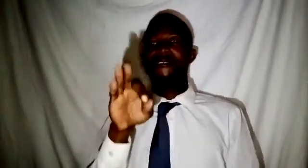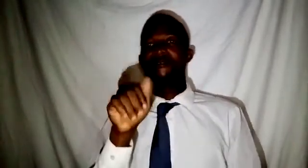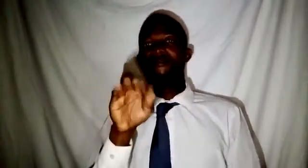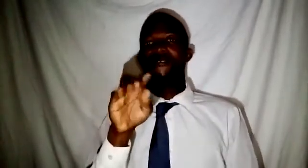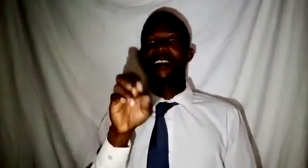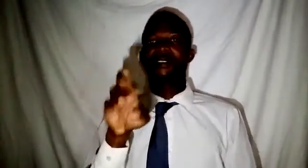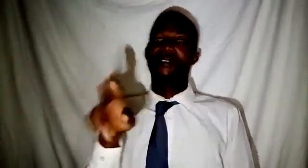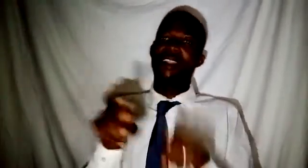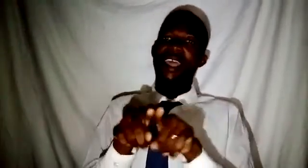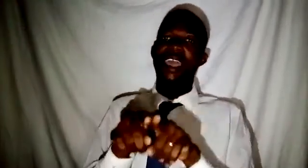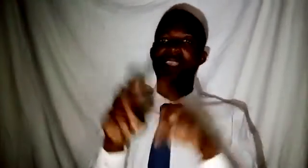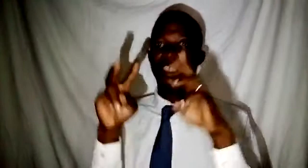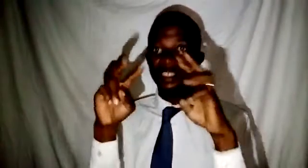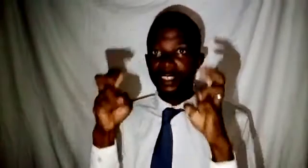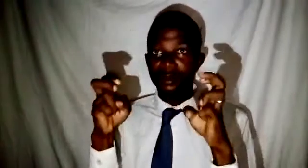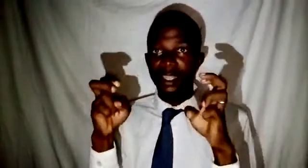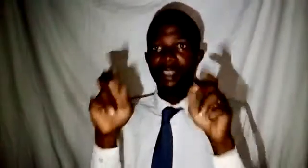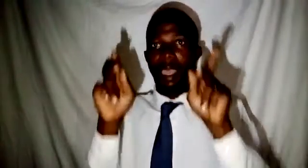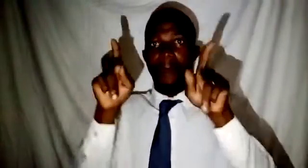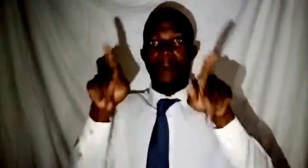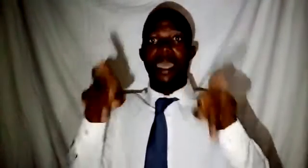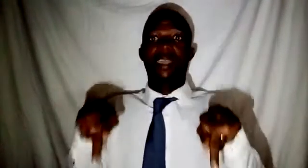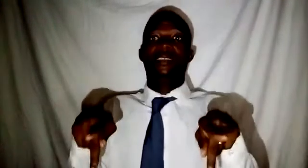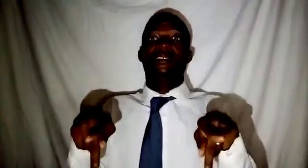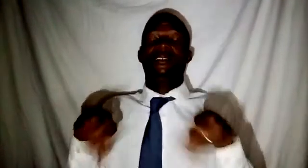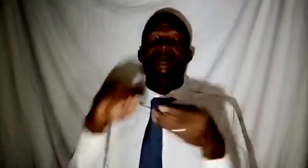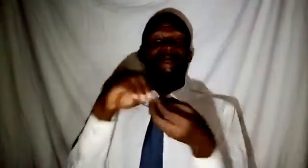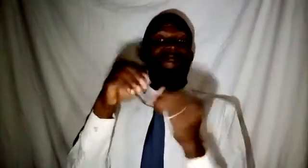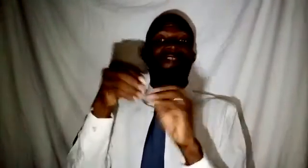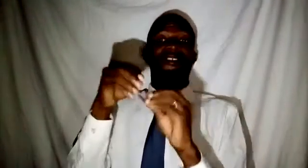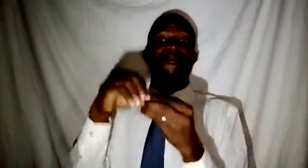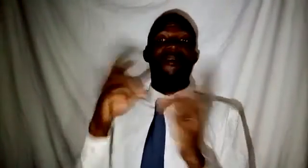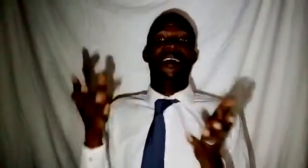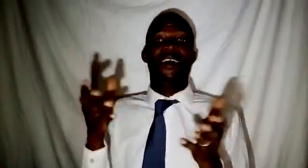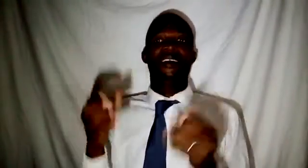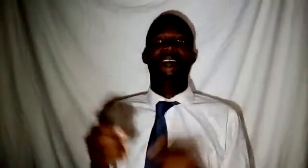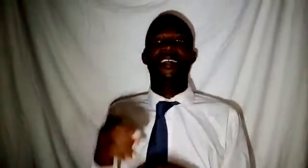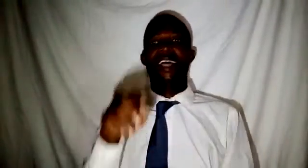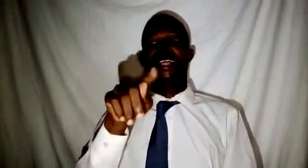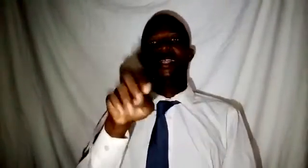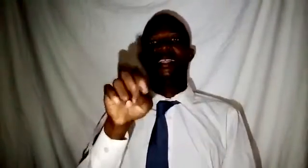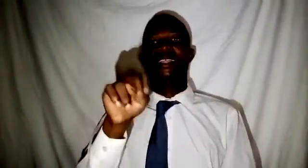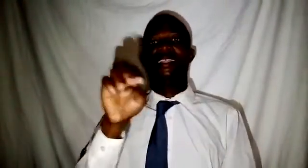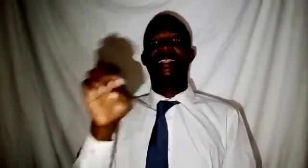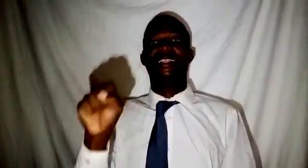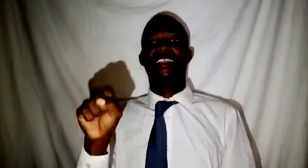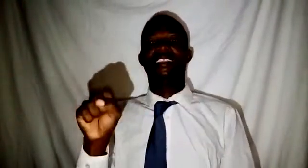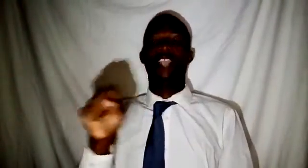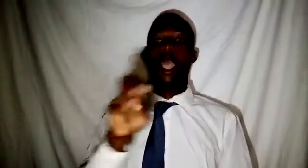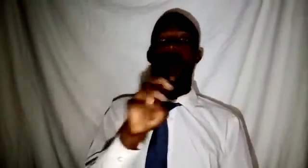subject, person, numbers, tense, mood, and